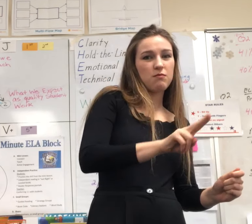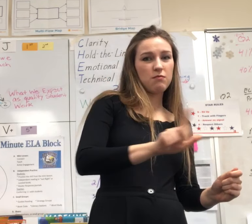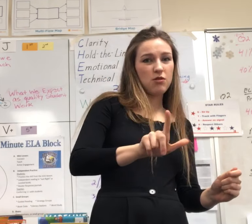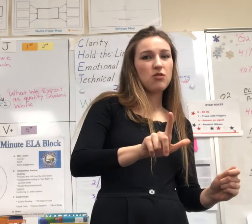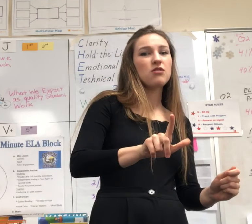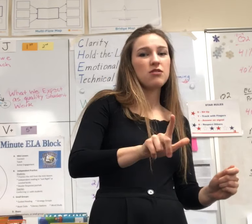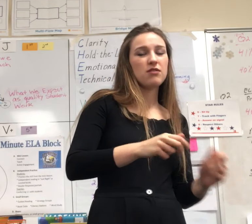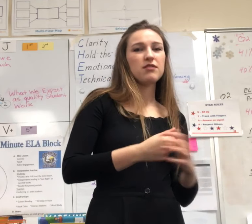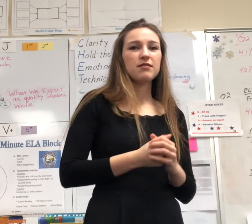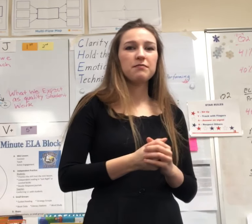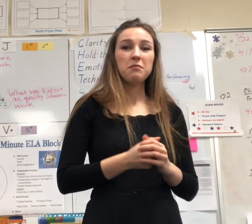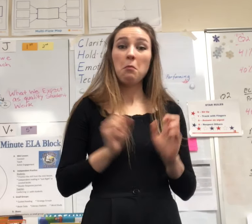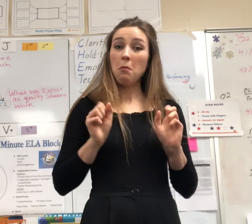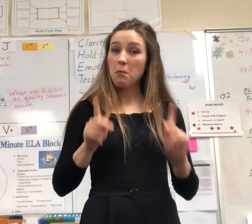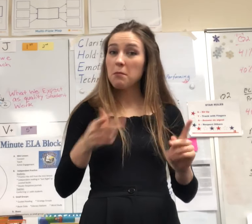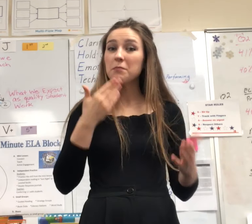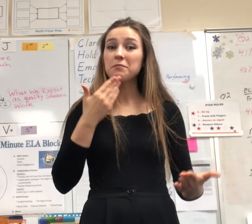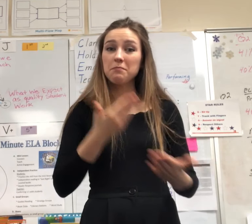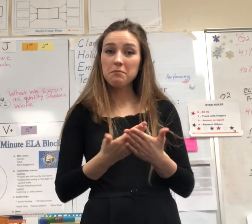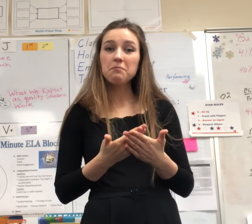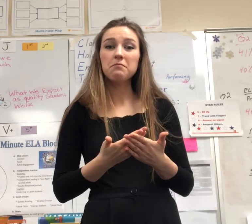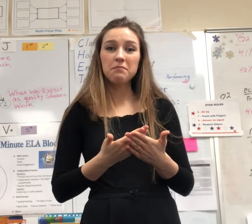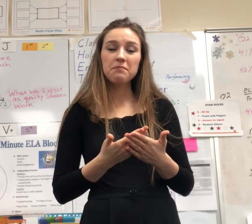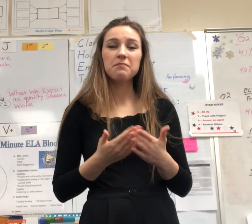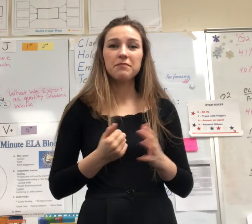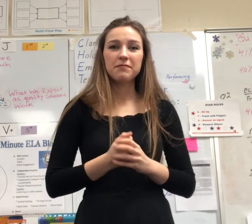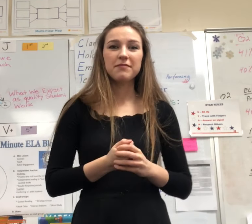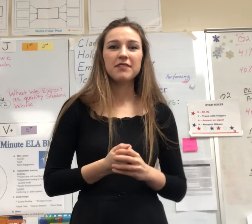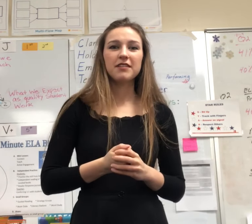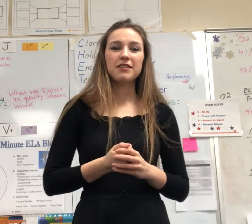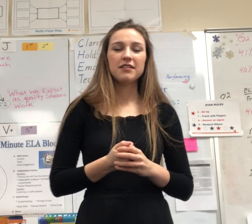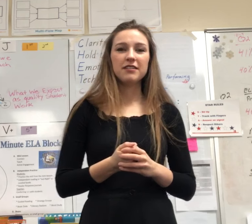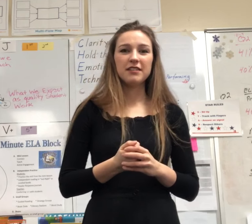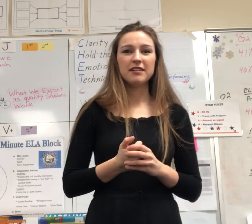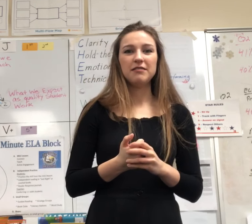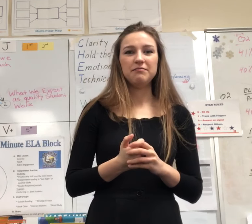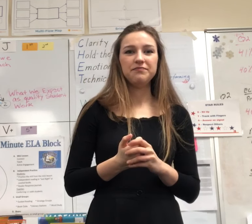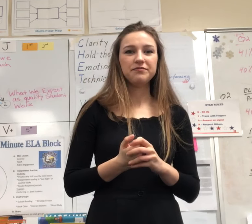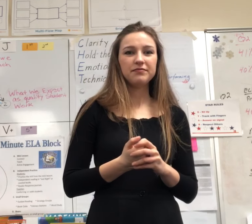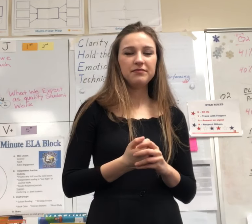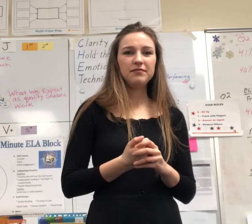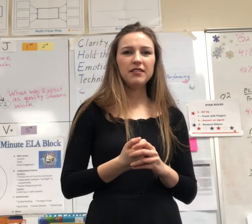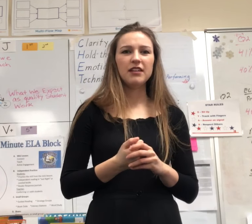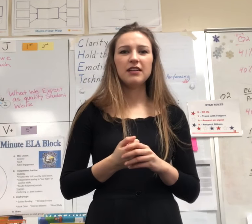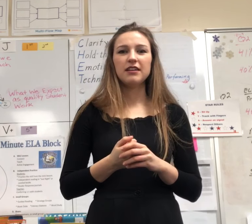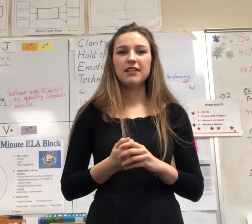good. Now, one thing I want us to think about, I'm going to use this vehicle here.